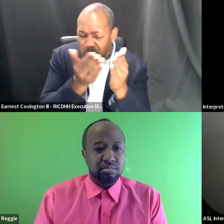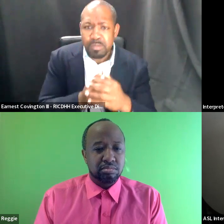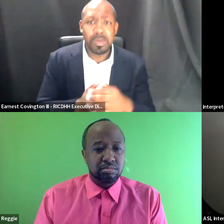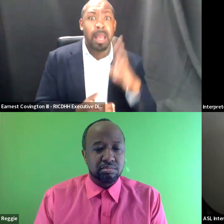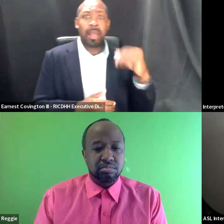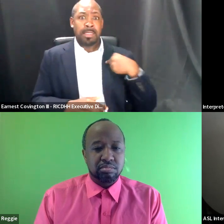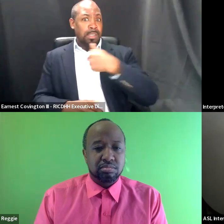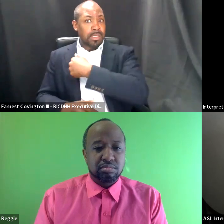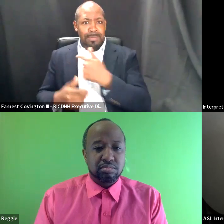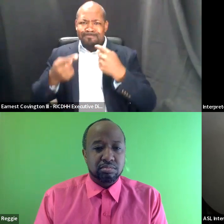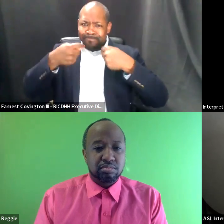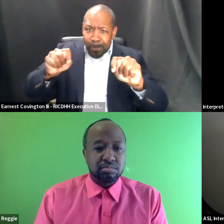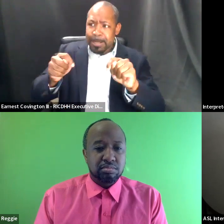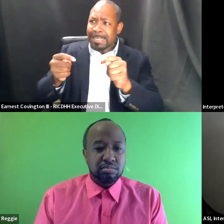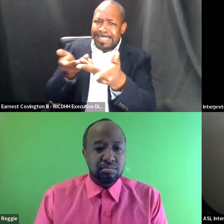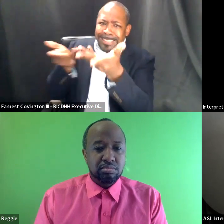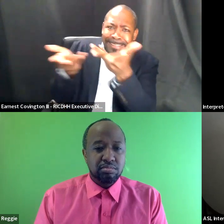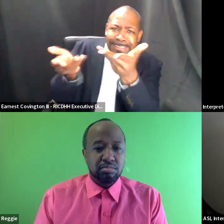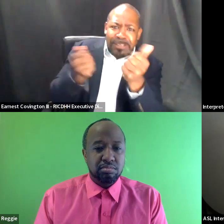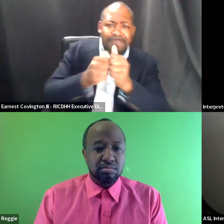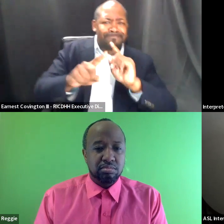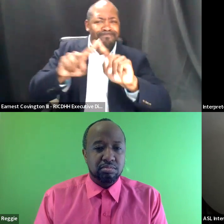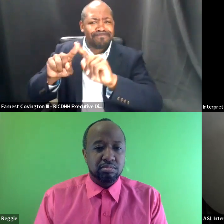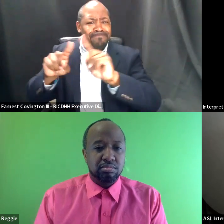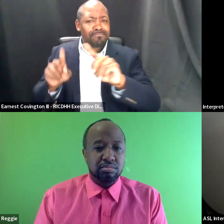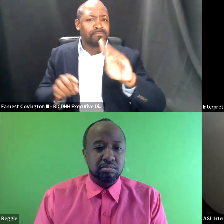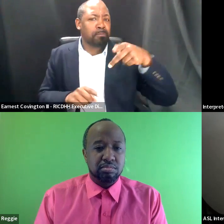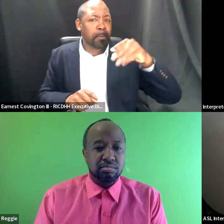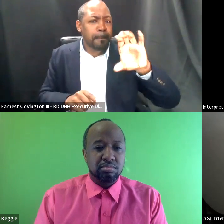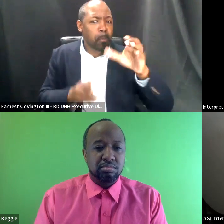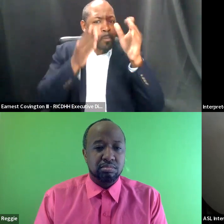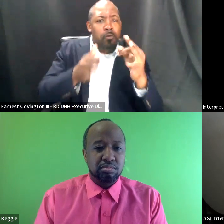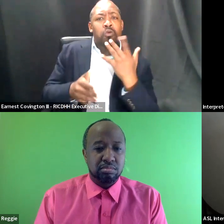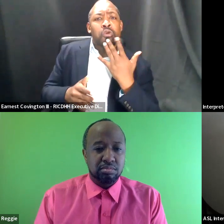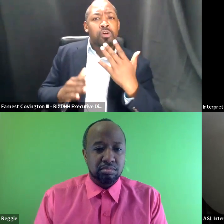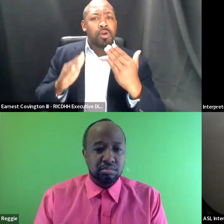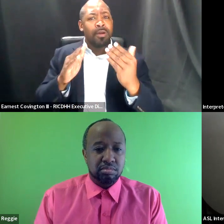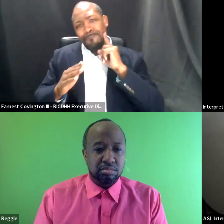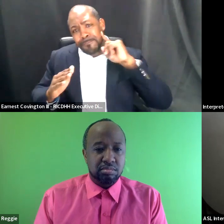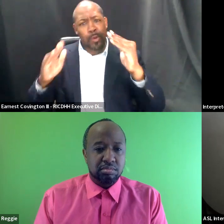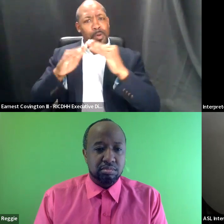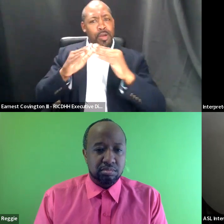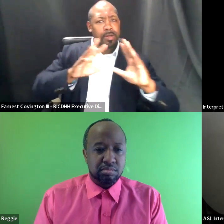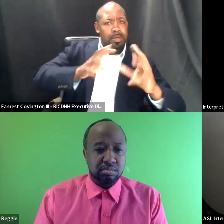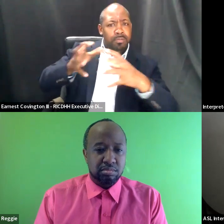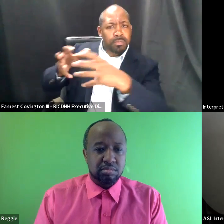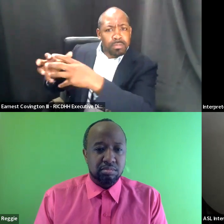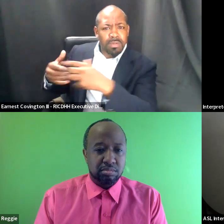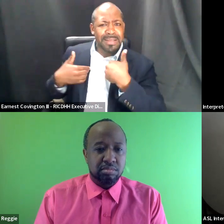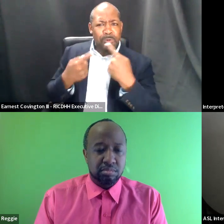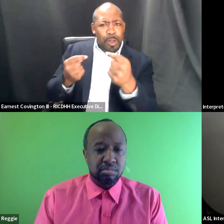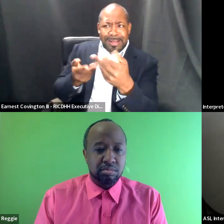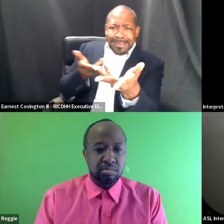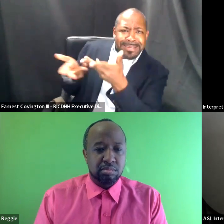And the services for the deaf and hard of hearing community here are quite limited. And I've tried